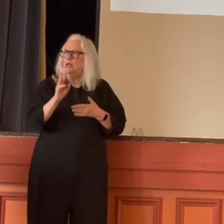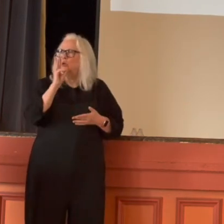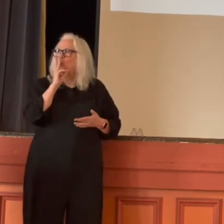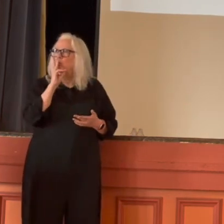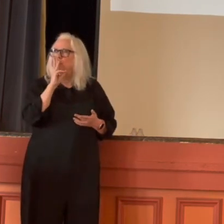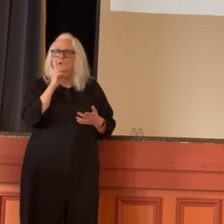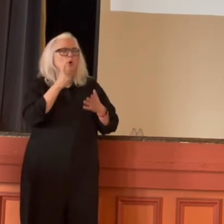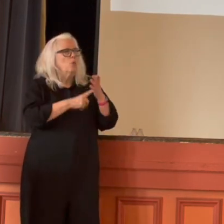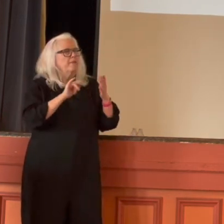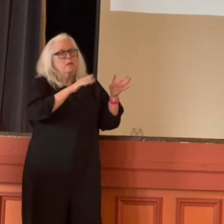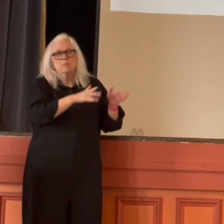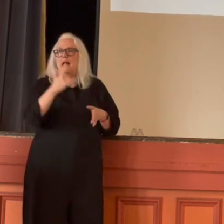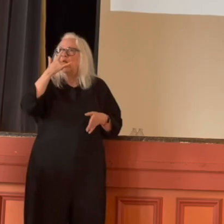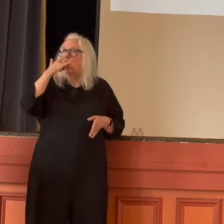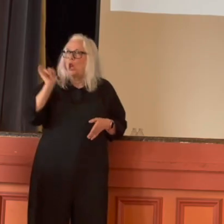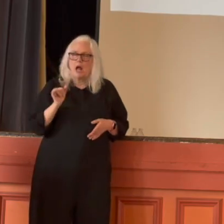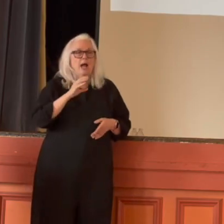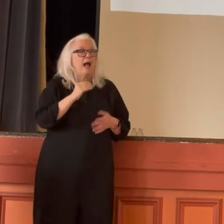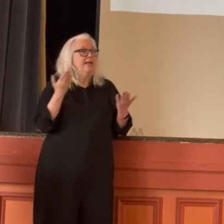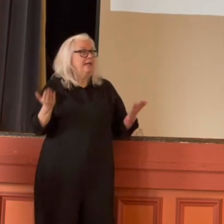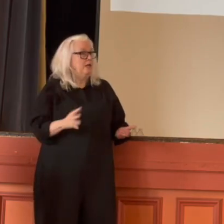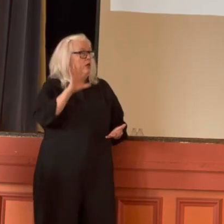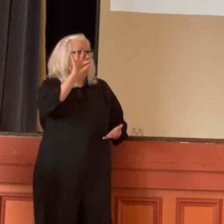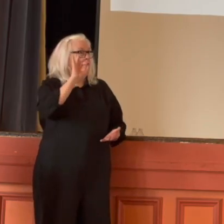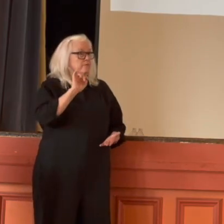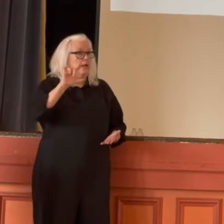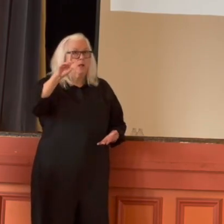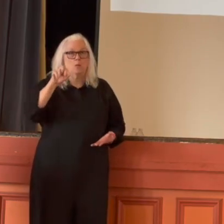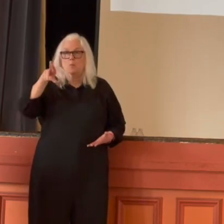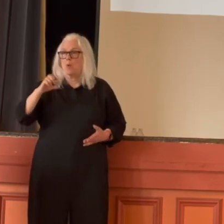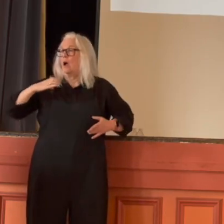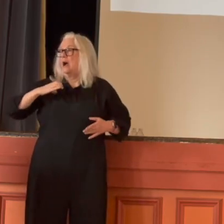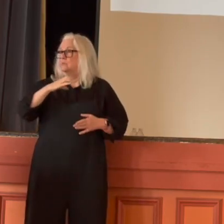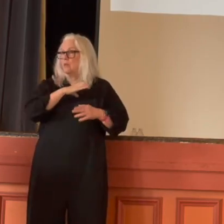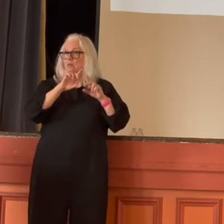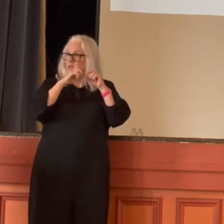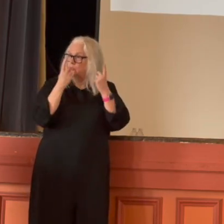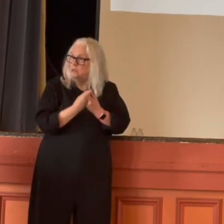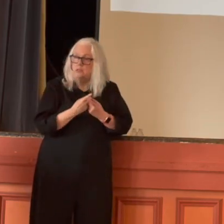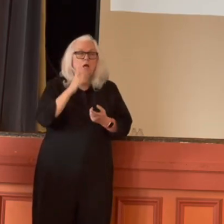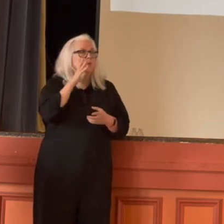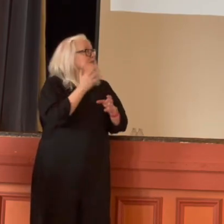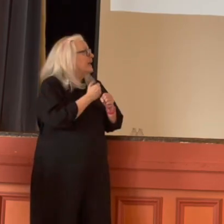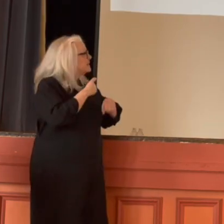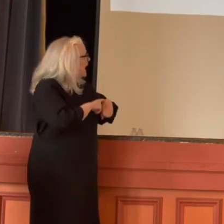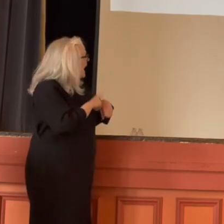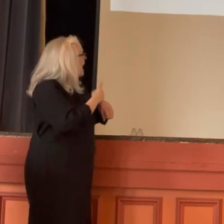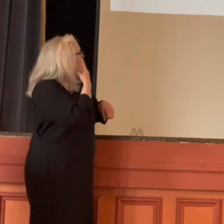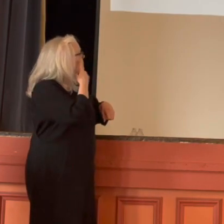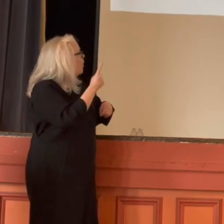projects within the Fillmore Council District. And then we're going to, again, take that time for questions and